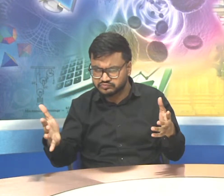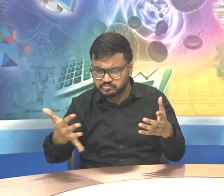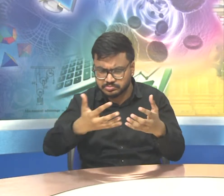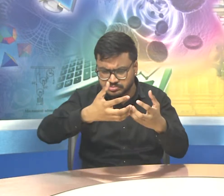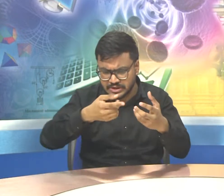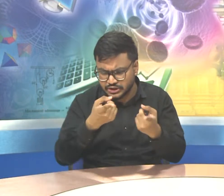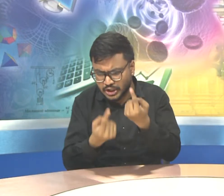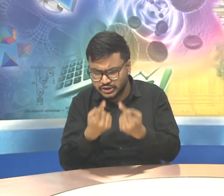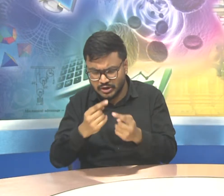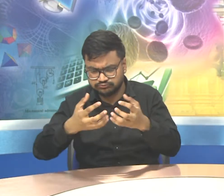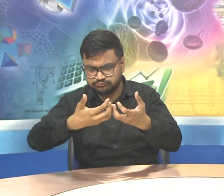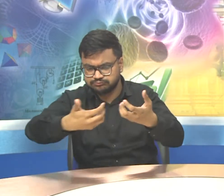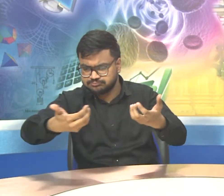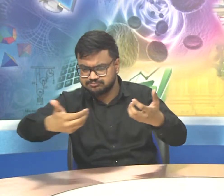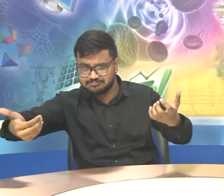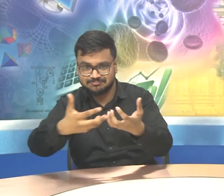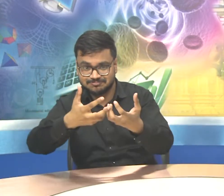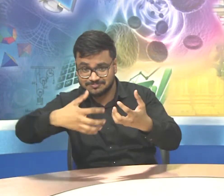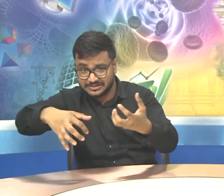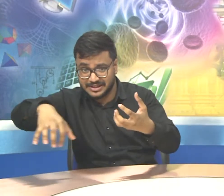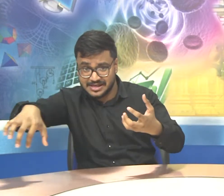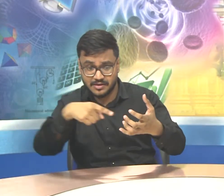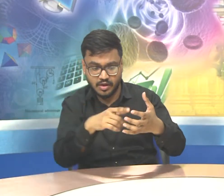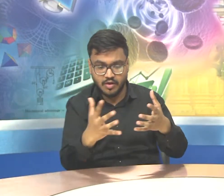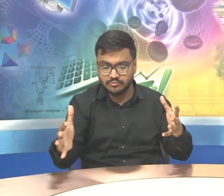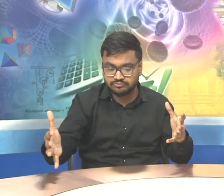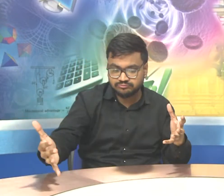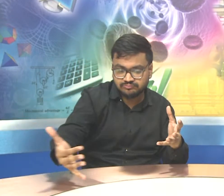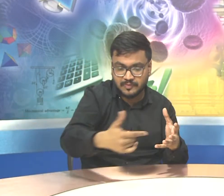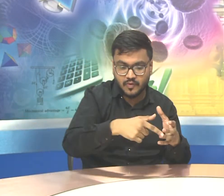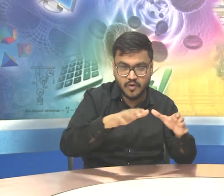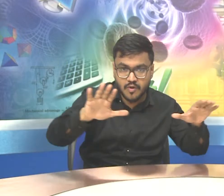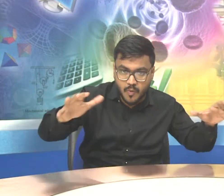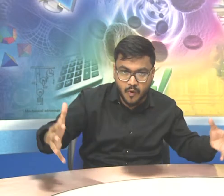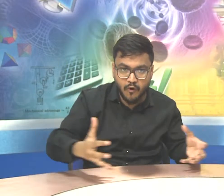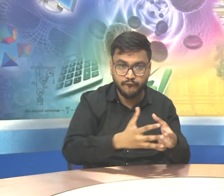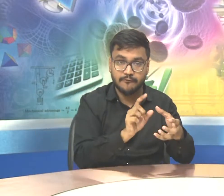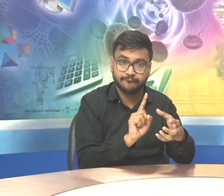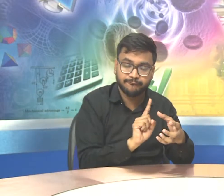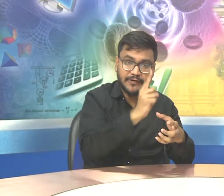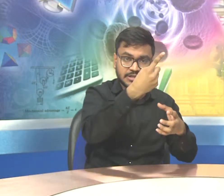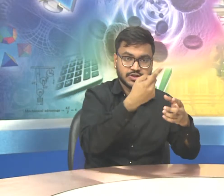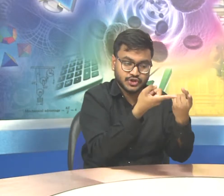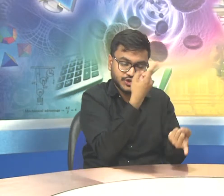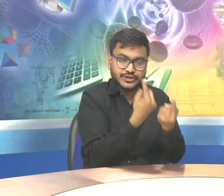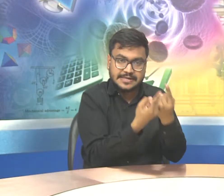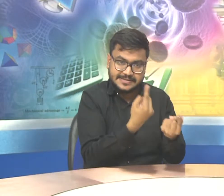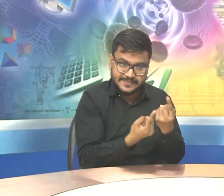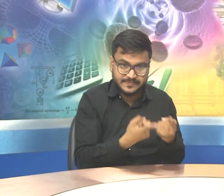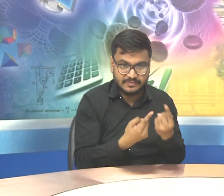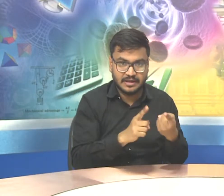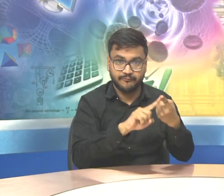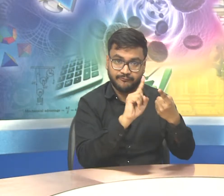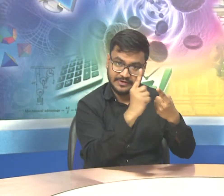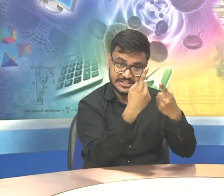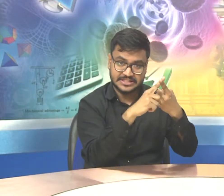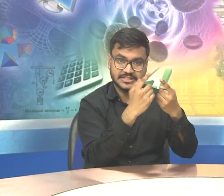First preference vote of all the candidates are sorted out